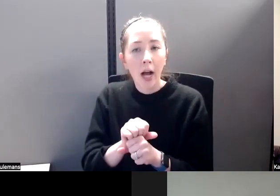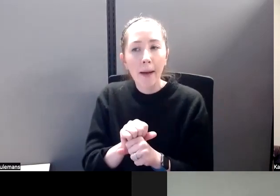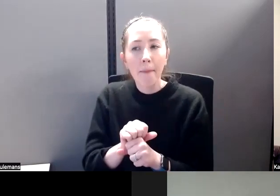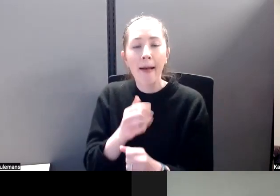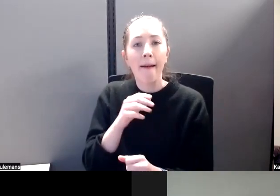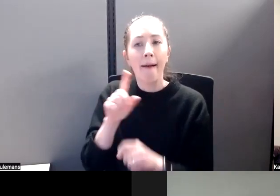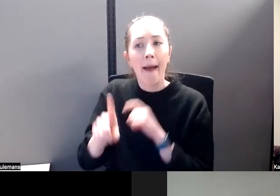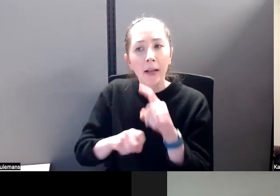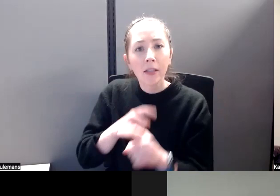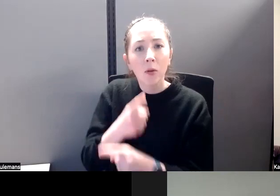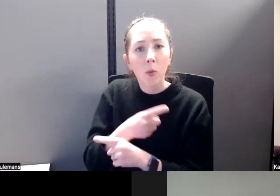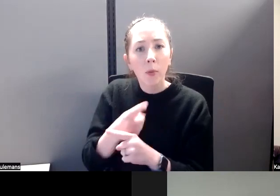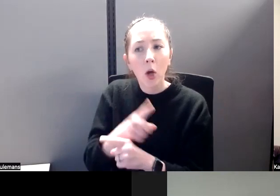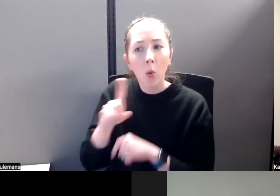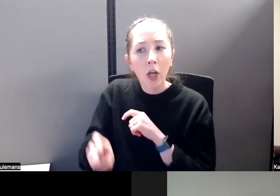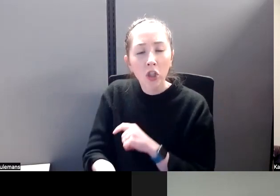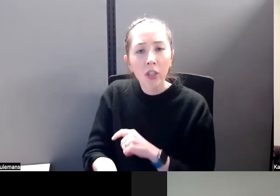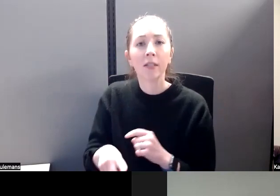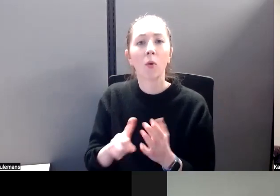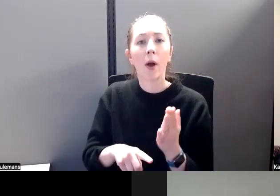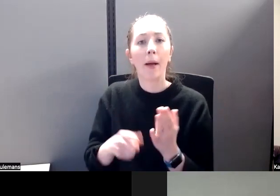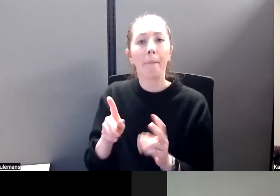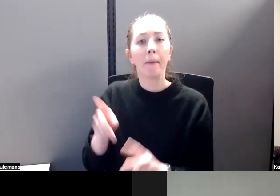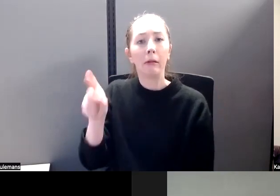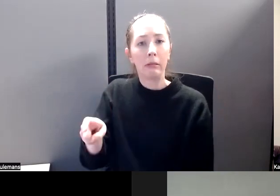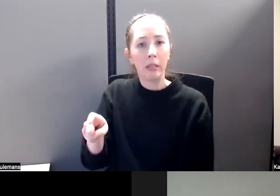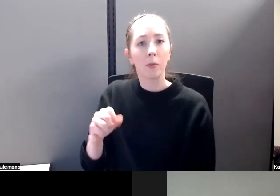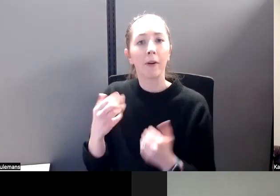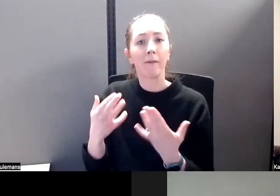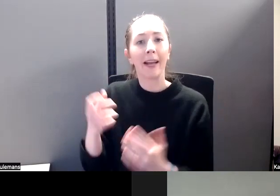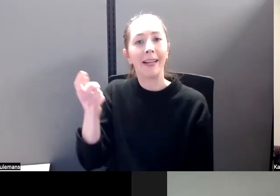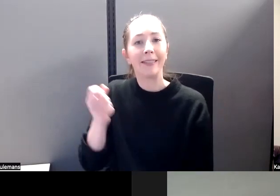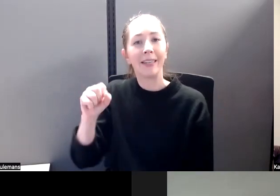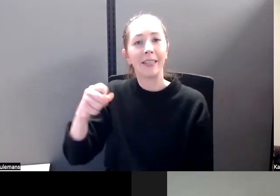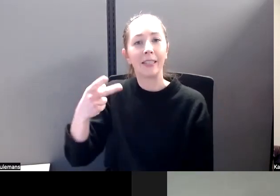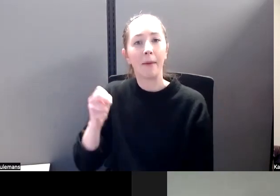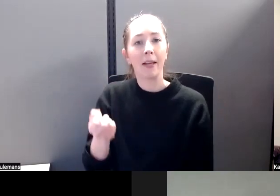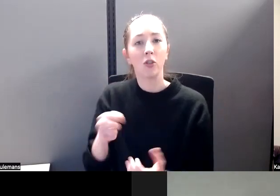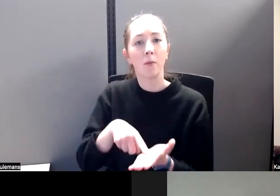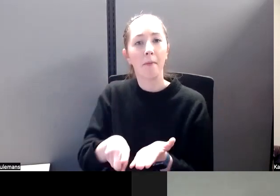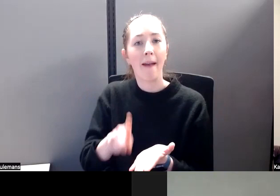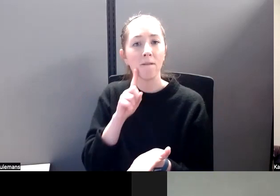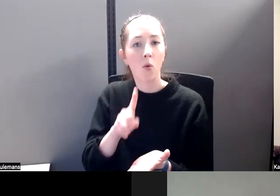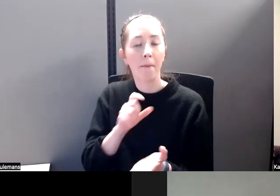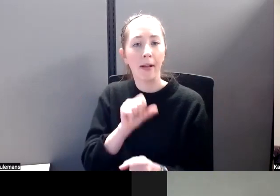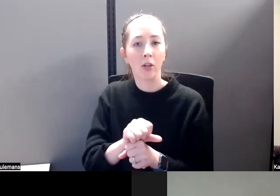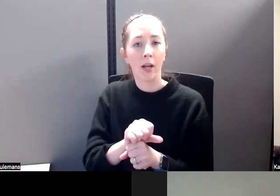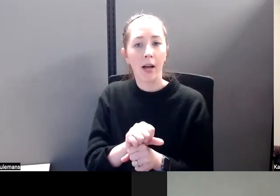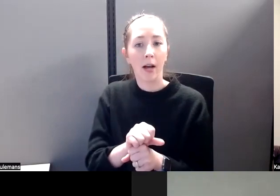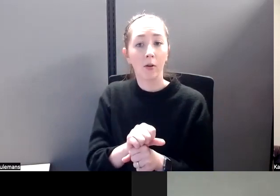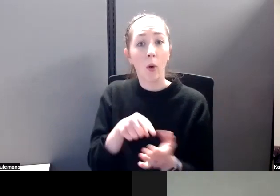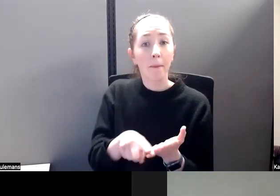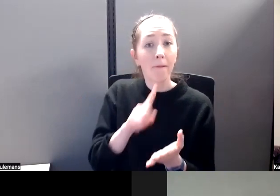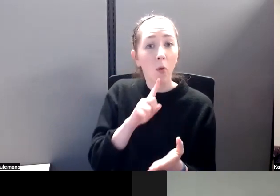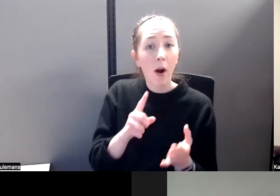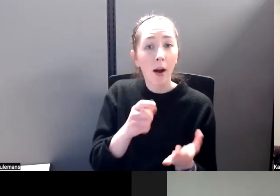questions for what people need. So we were provided a stipend, you know, it wasn't like a crazy amount, but it was a livable wage that I could pay and for help.